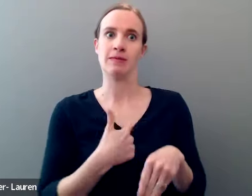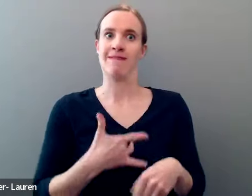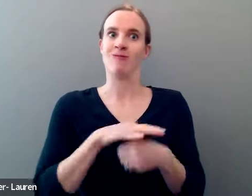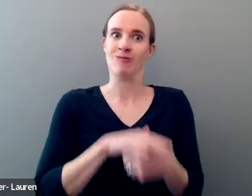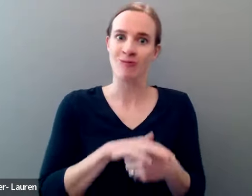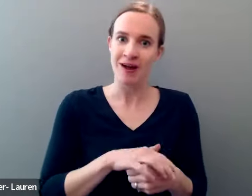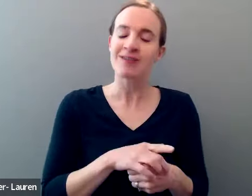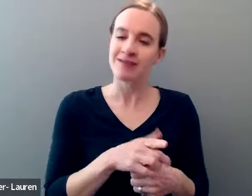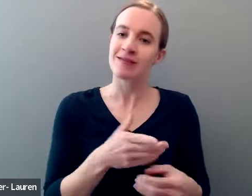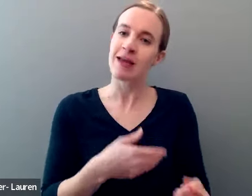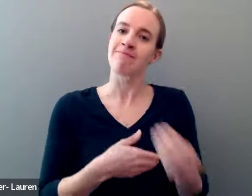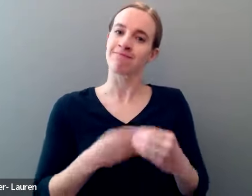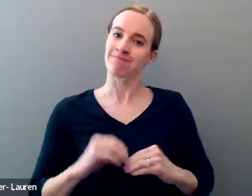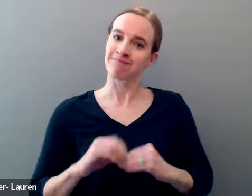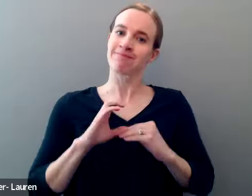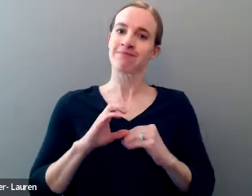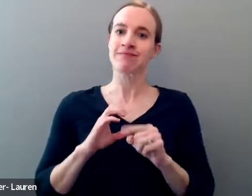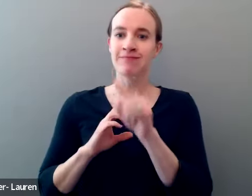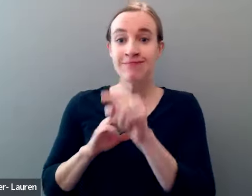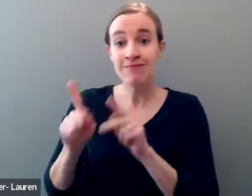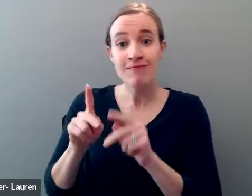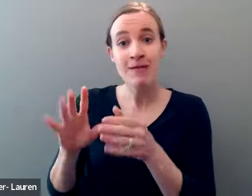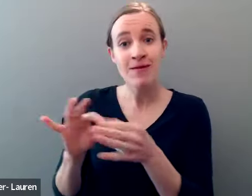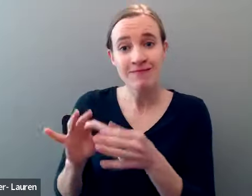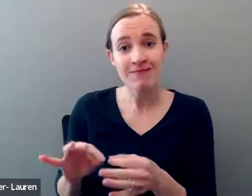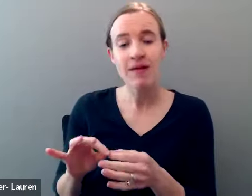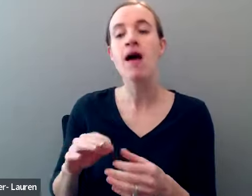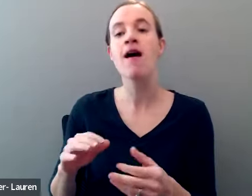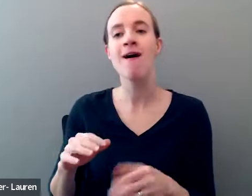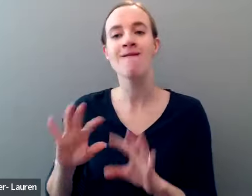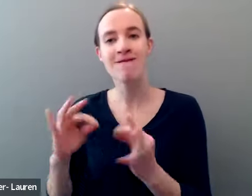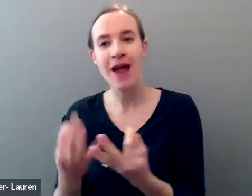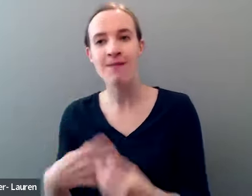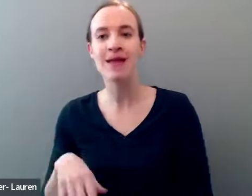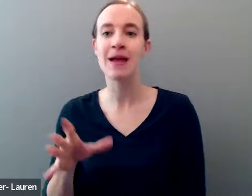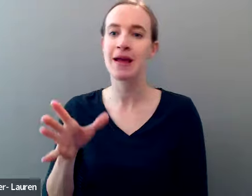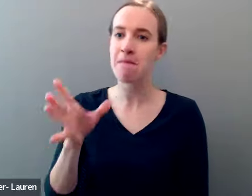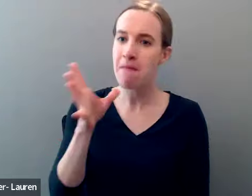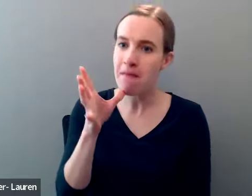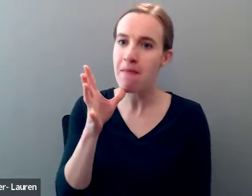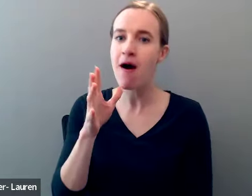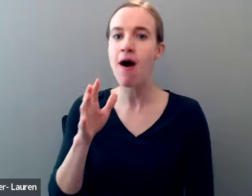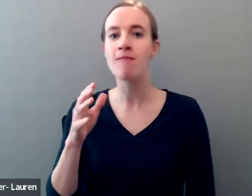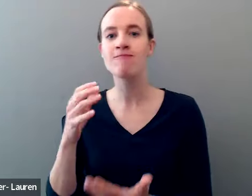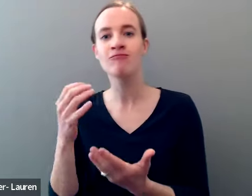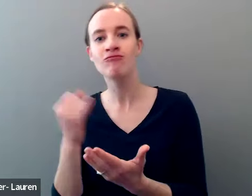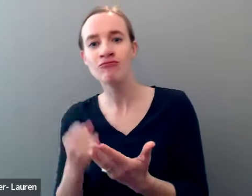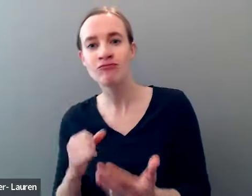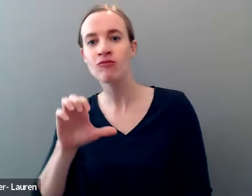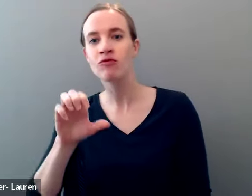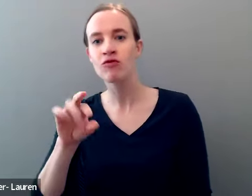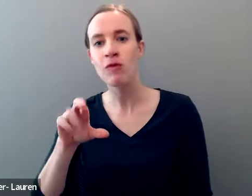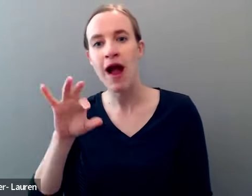Thank you. Yeah, moms, they're nice too. Arts and crafts and walking with your dogs. Thank you.